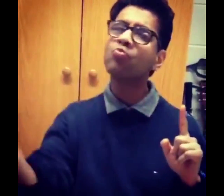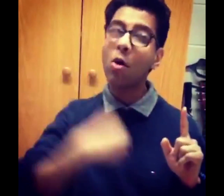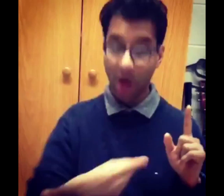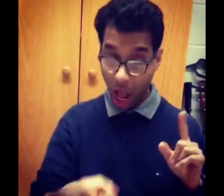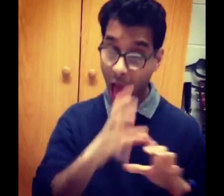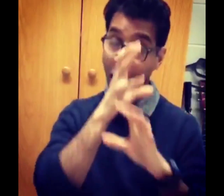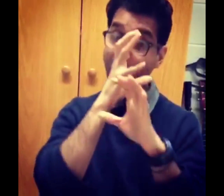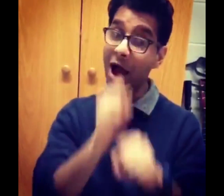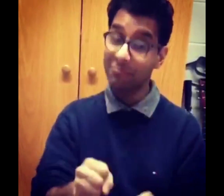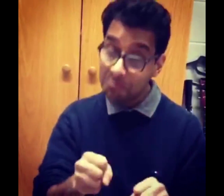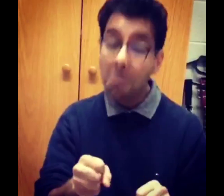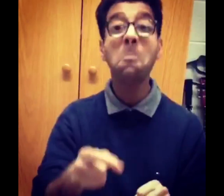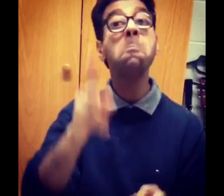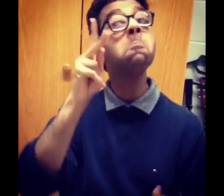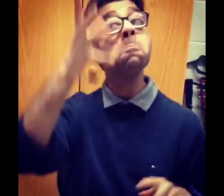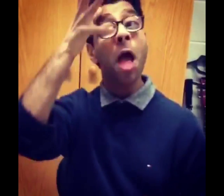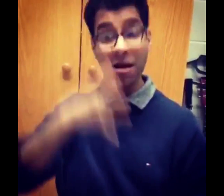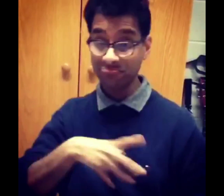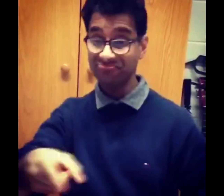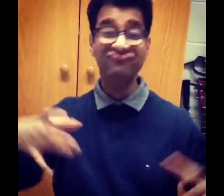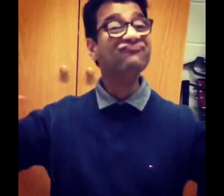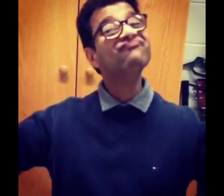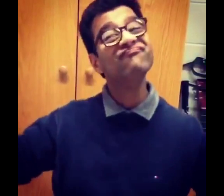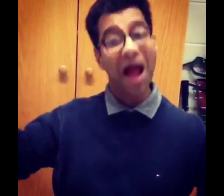And this is my favorite page. I was very